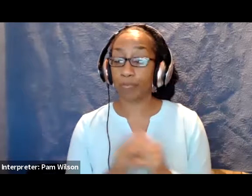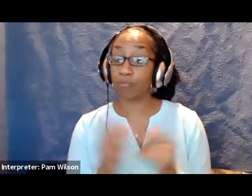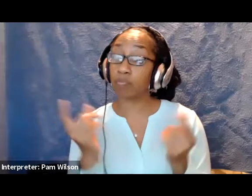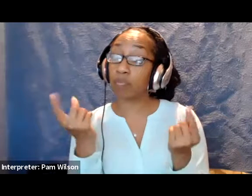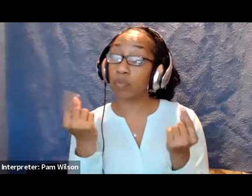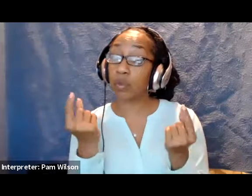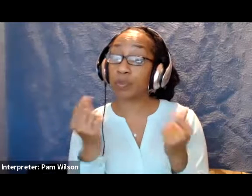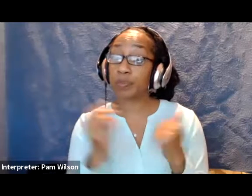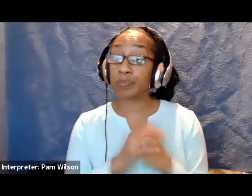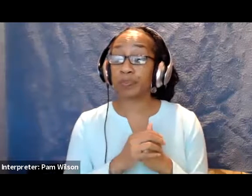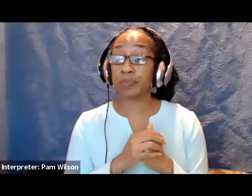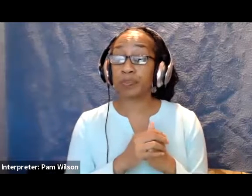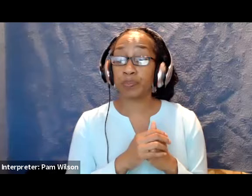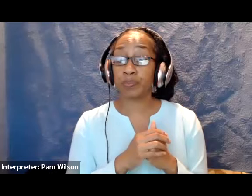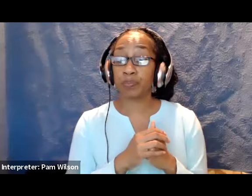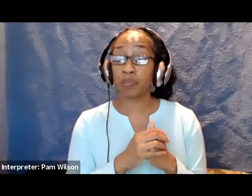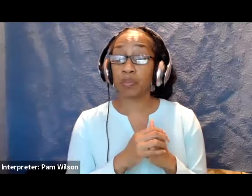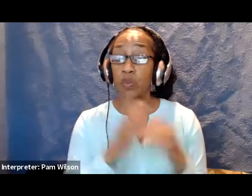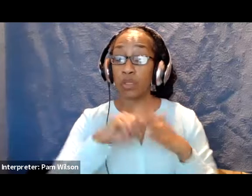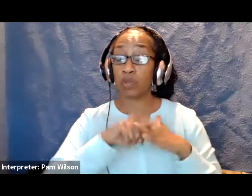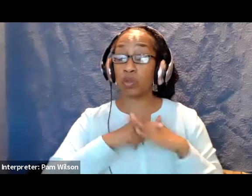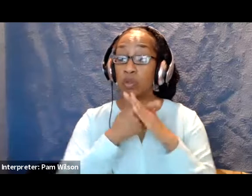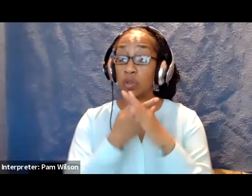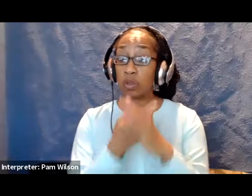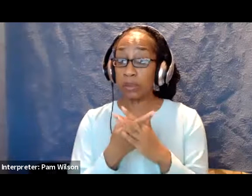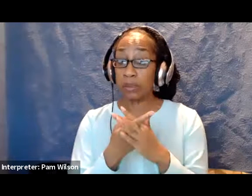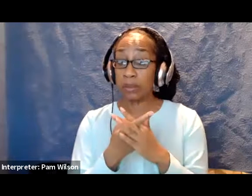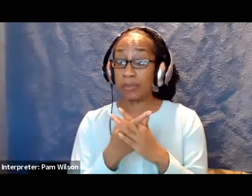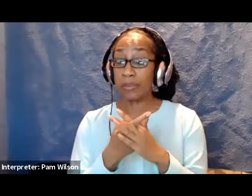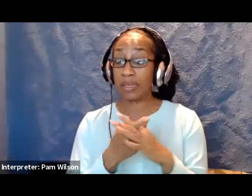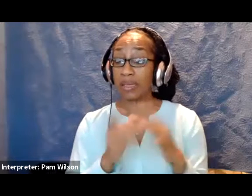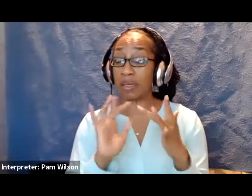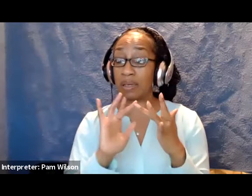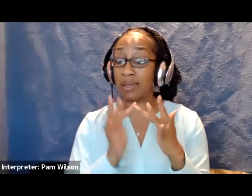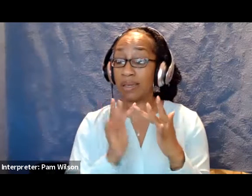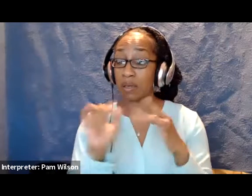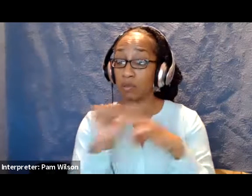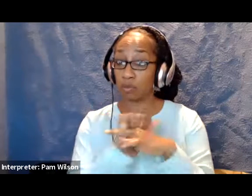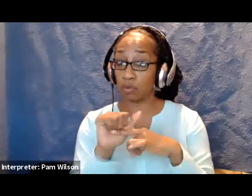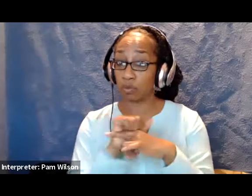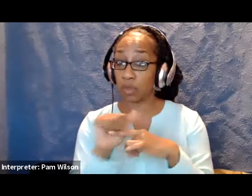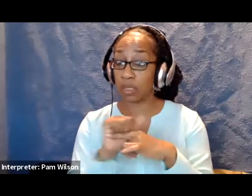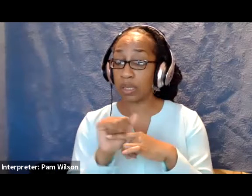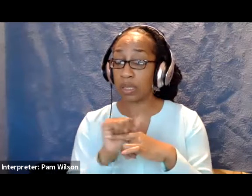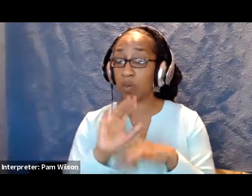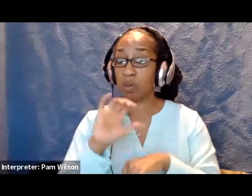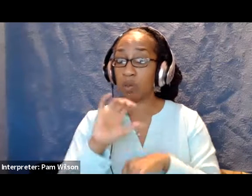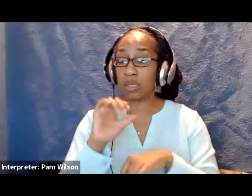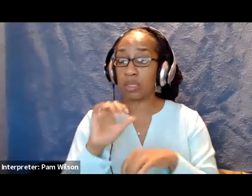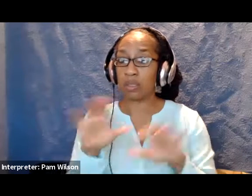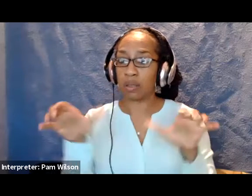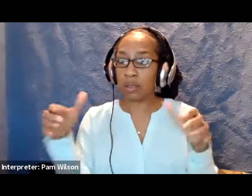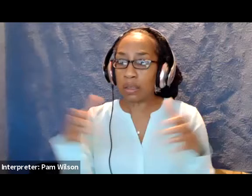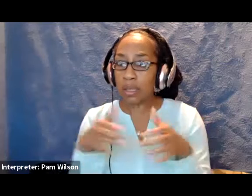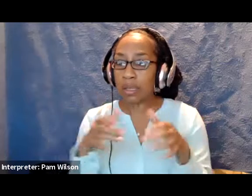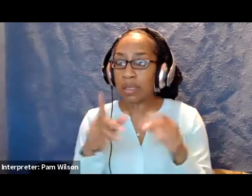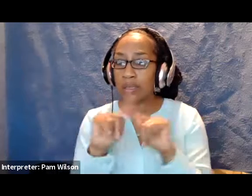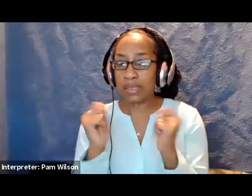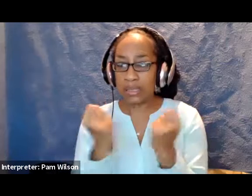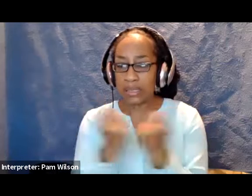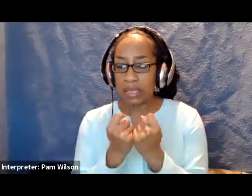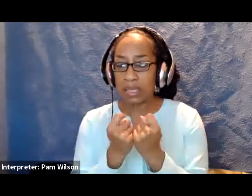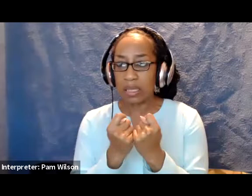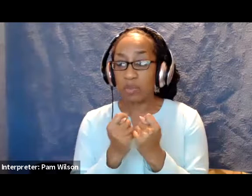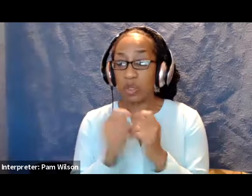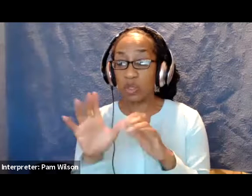do is, when you're beginning a webinar, is assemble a really effective coordination team. You shouldn't try and do all